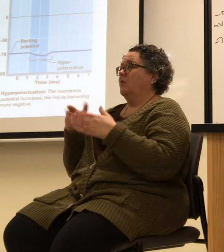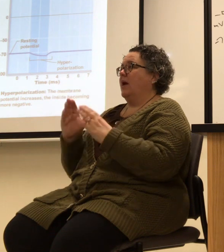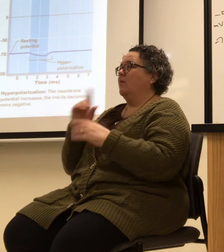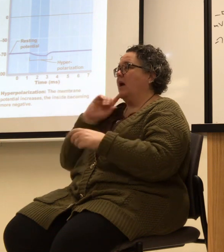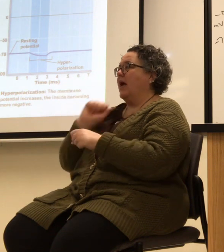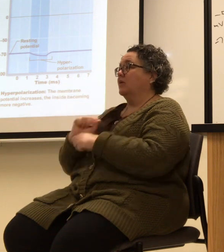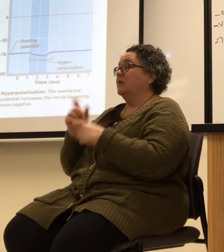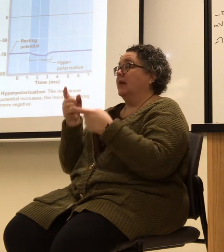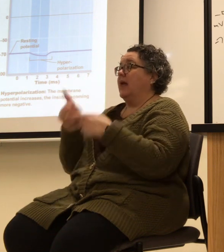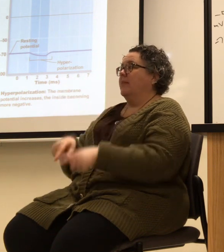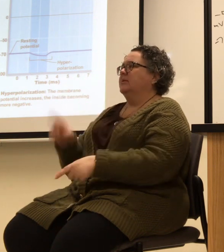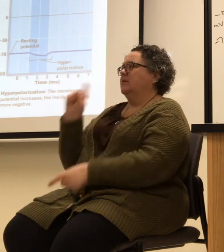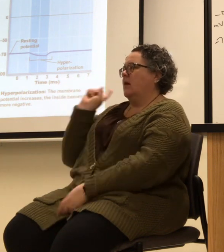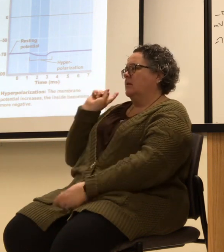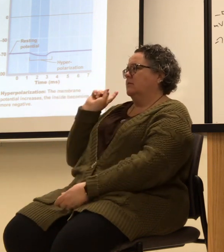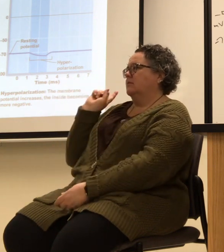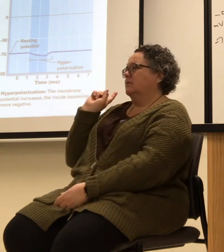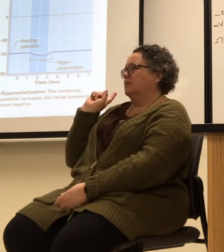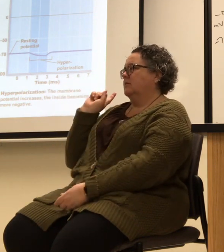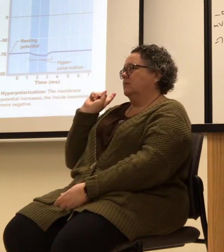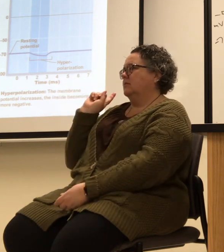like that.